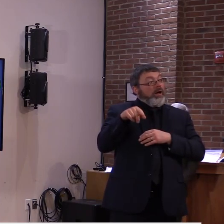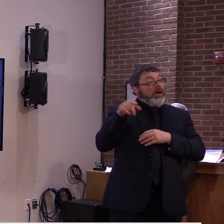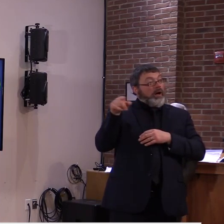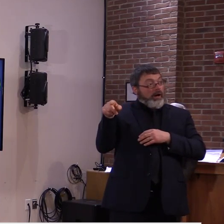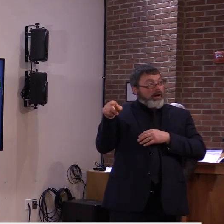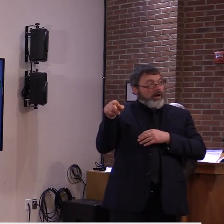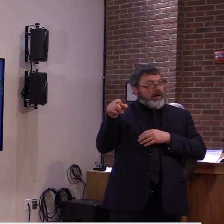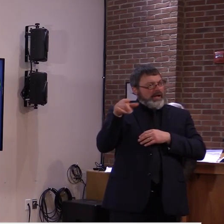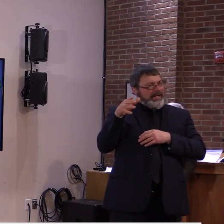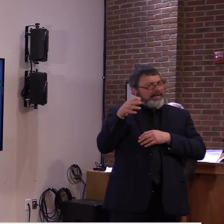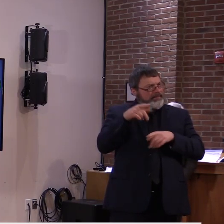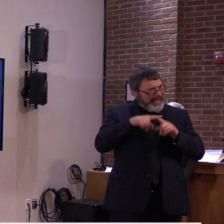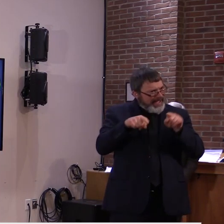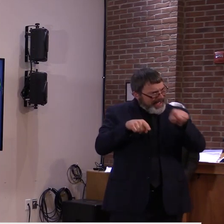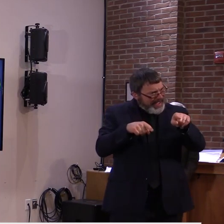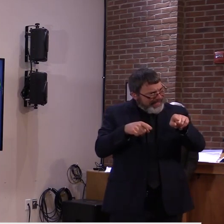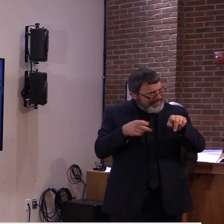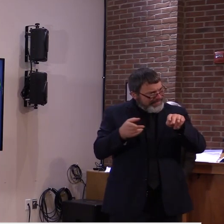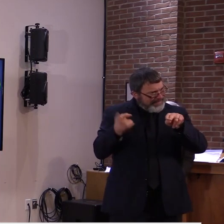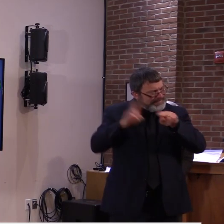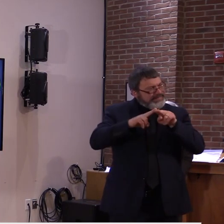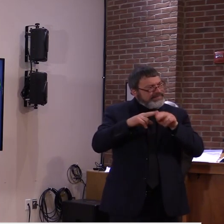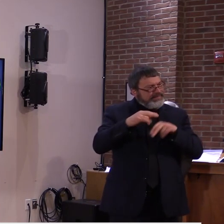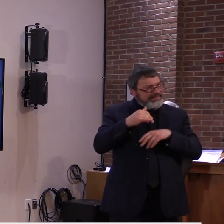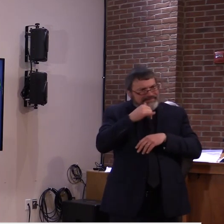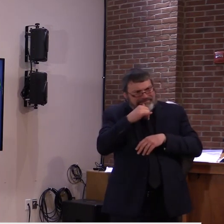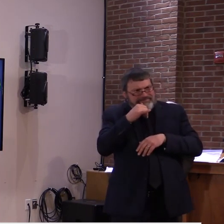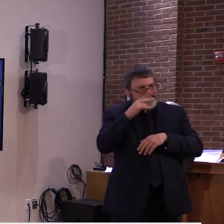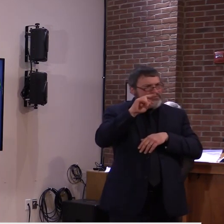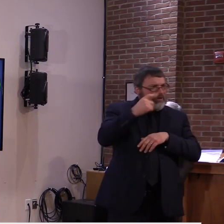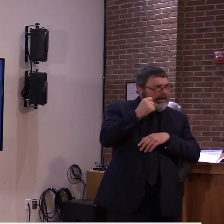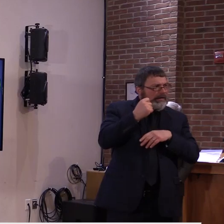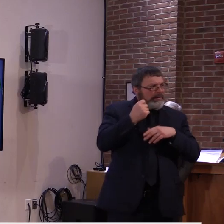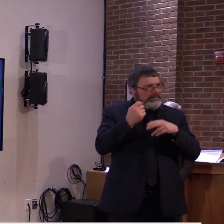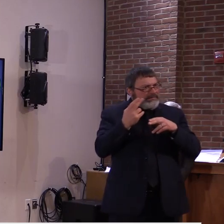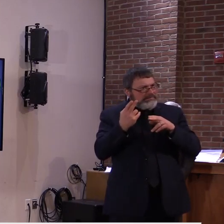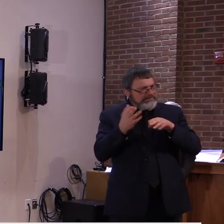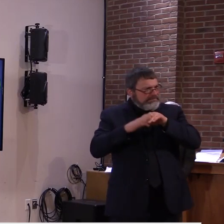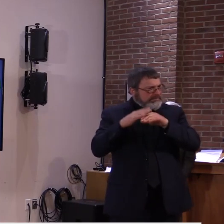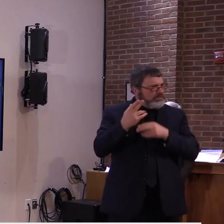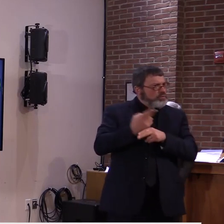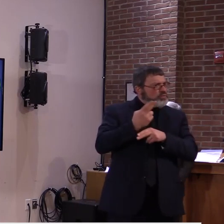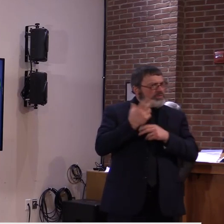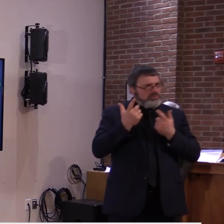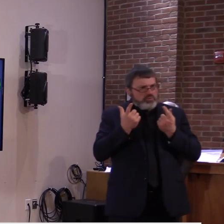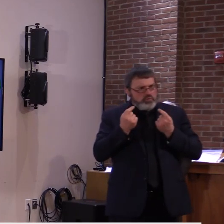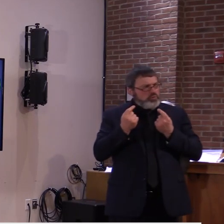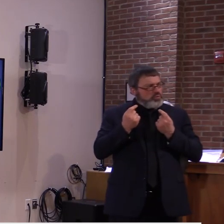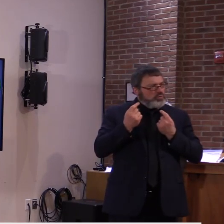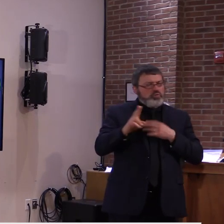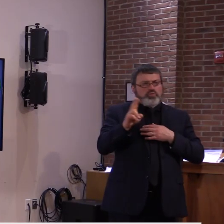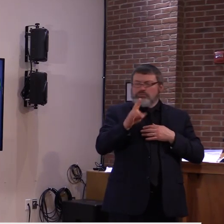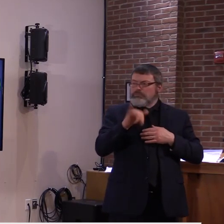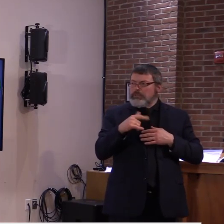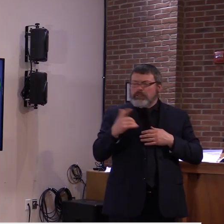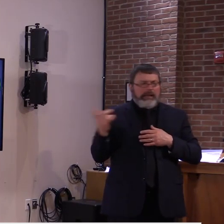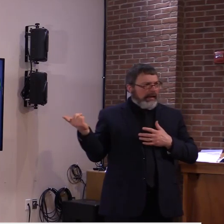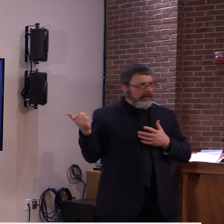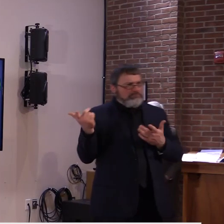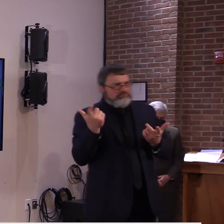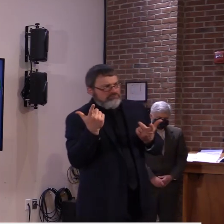folks who are in recovery from alcohol and the difficulties they're having and if there's concern about the what appears